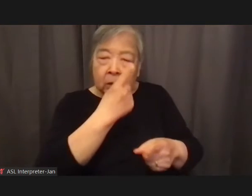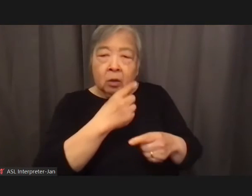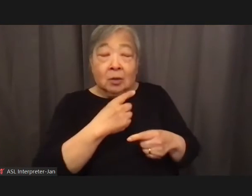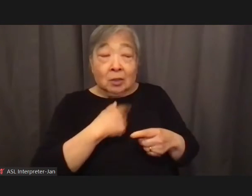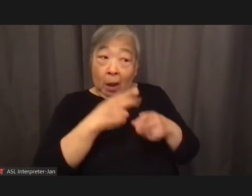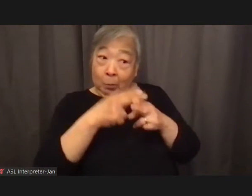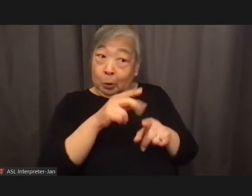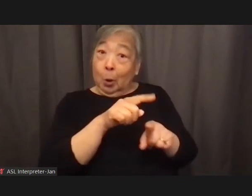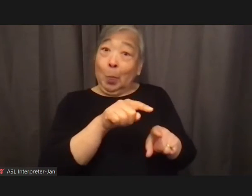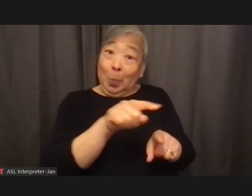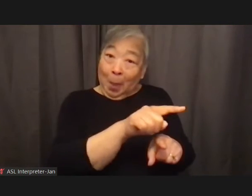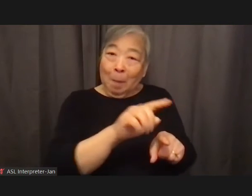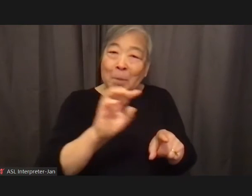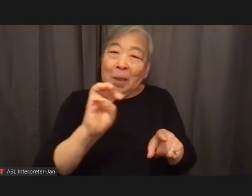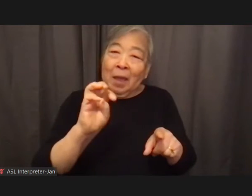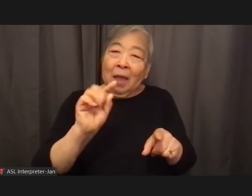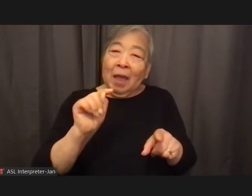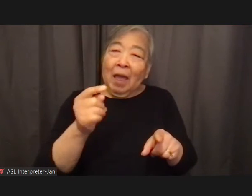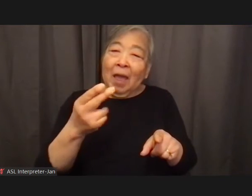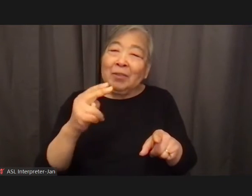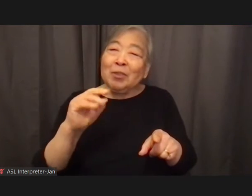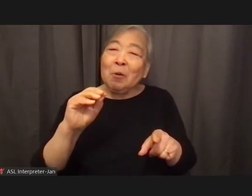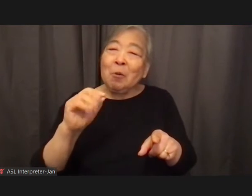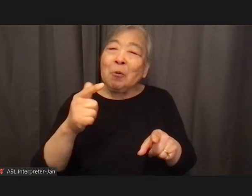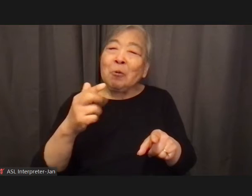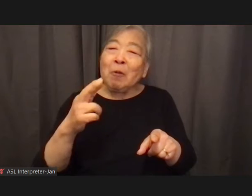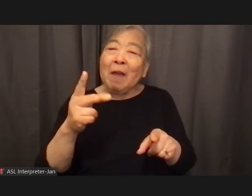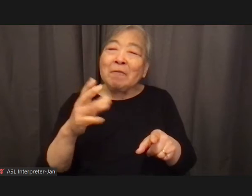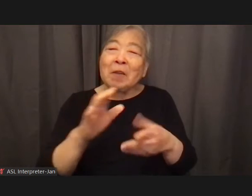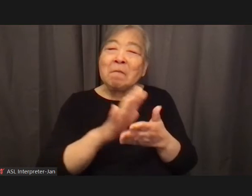ethnographic filmmakers without being anthropologists. So